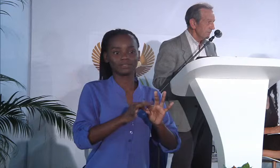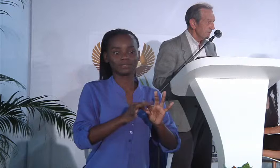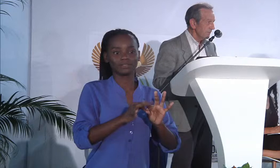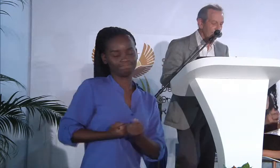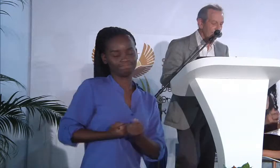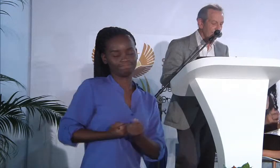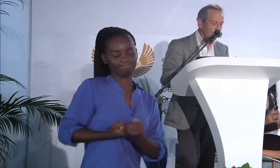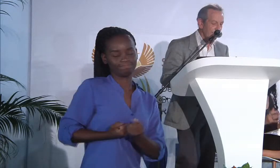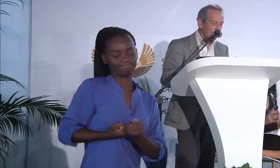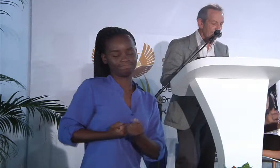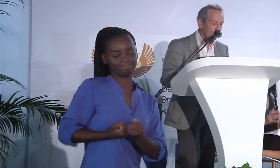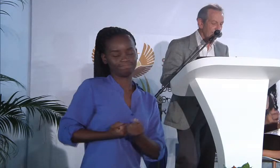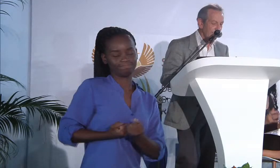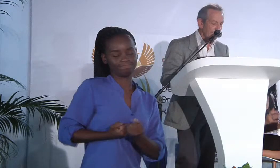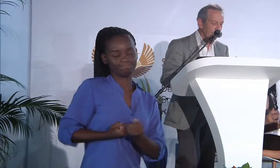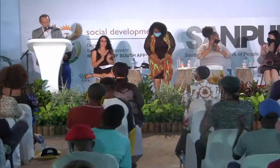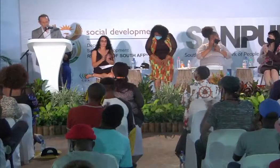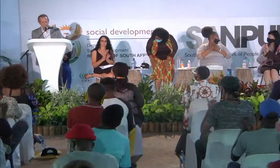much.